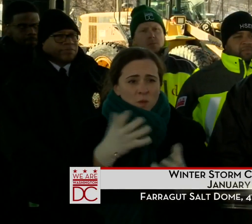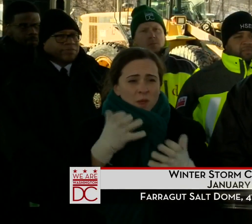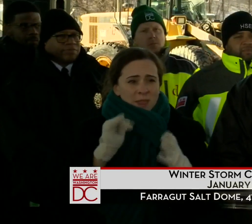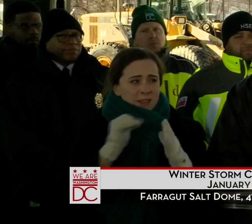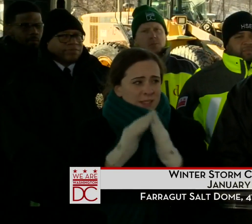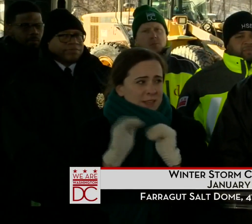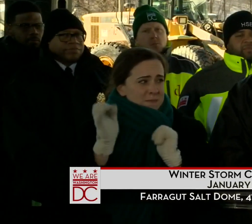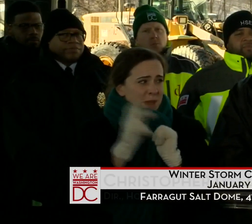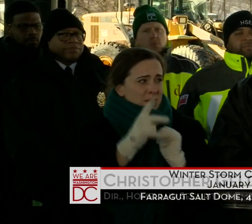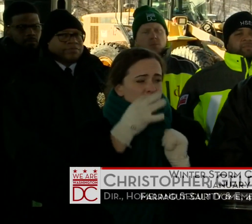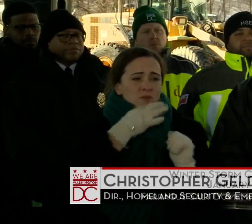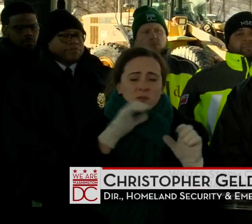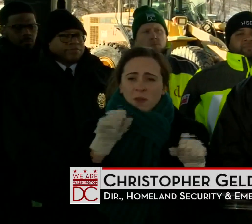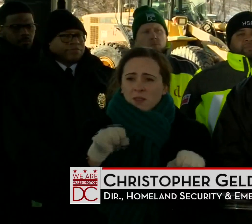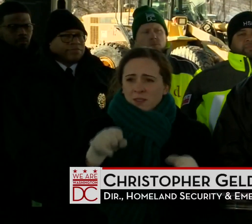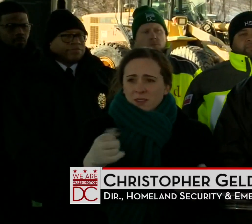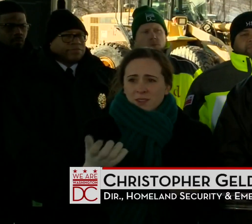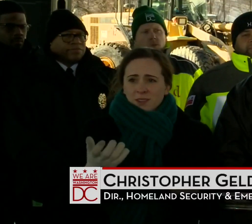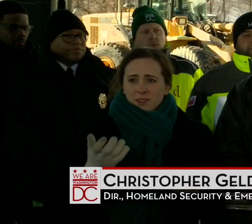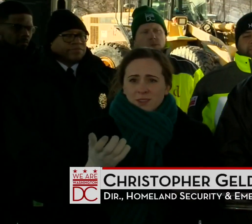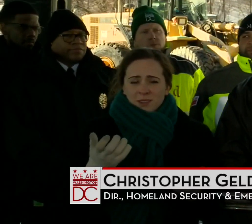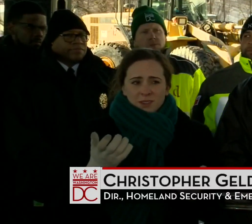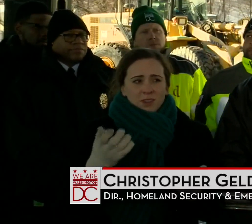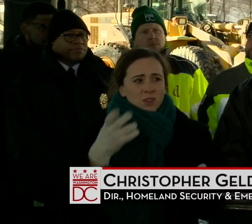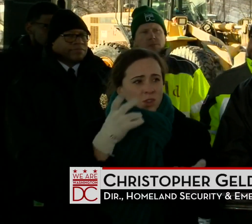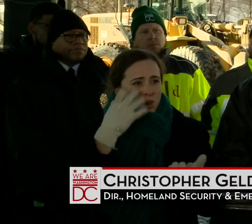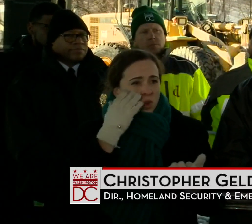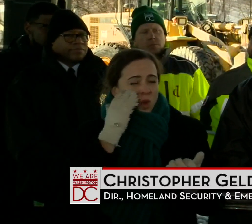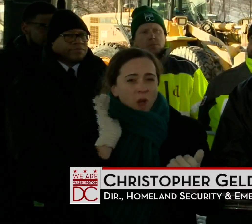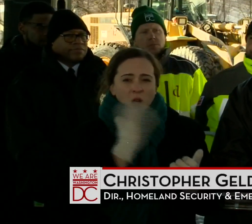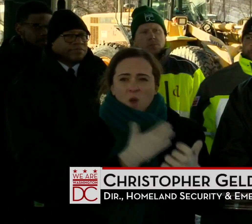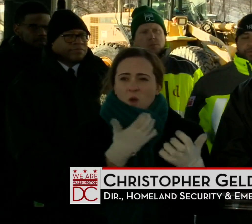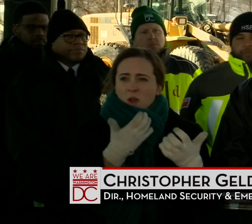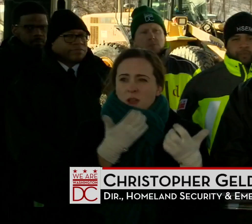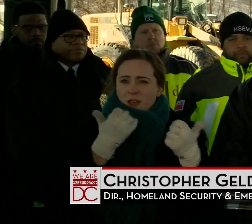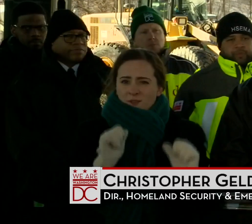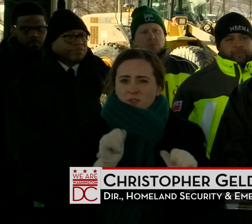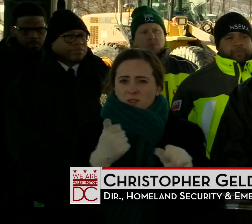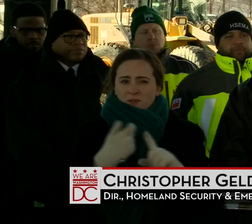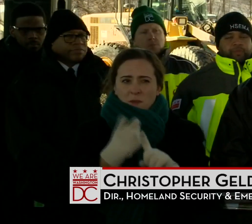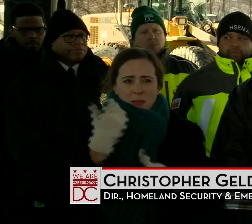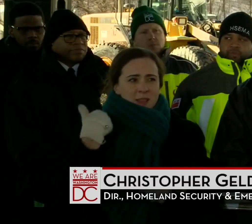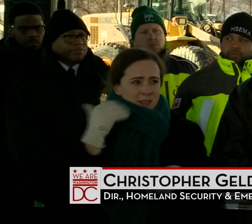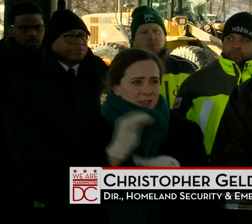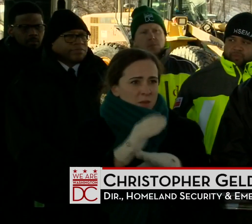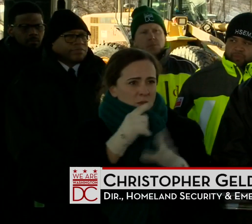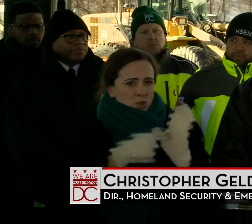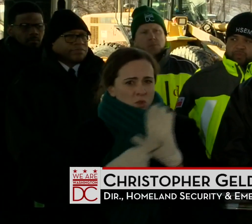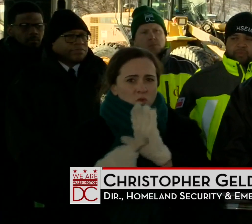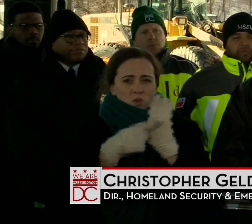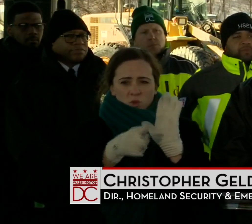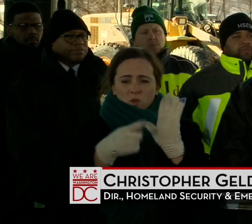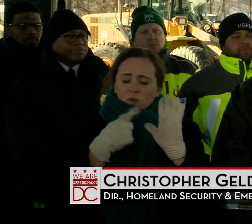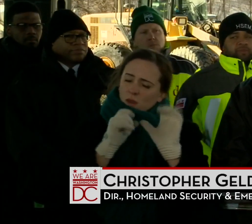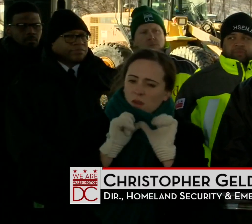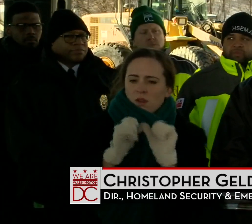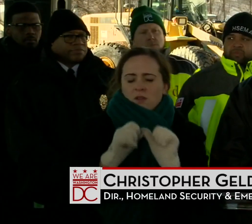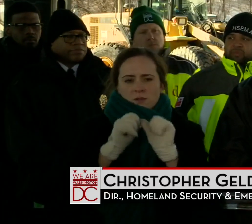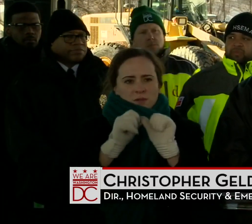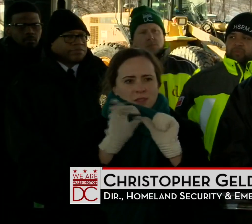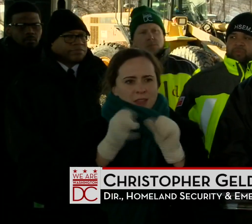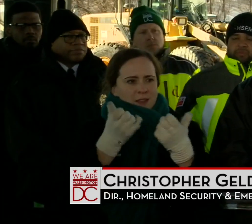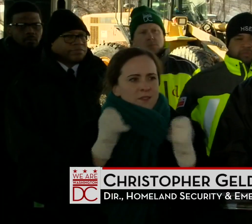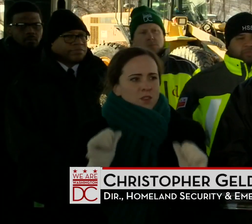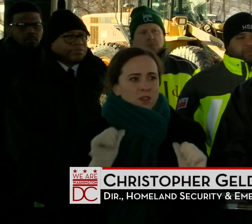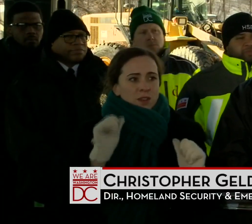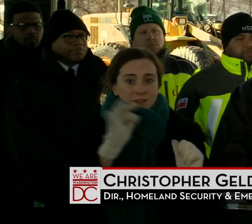possibly can. As you can see from the efforts that the folks did last night, we need to continue that level of effort, and that's what we're striving for. If we could get the city